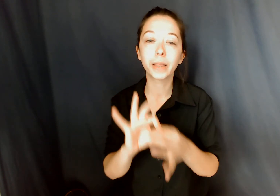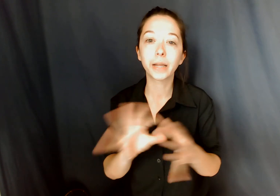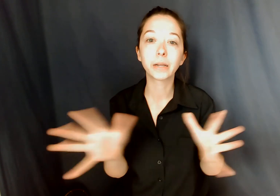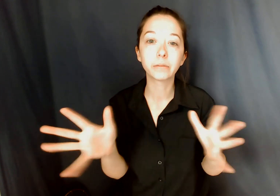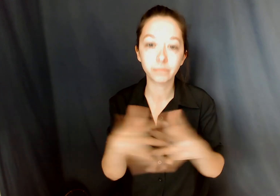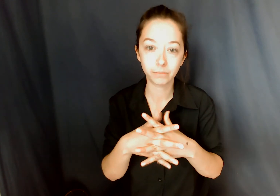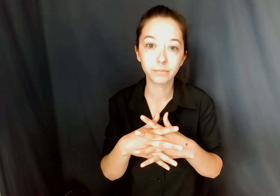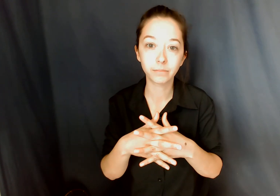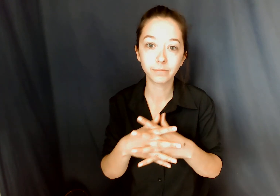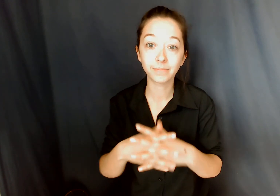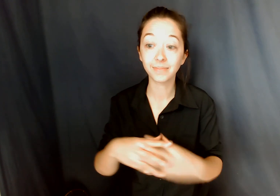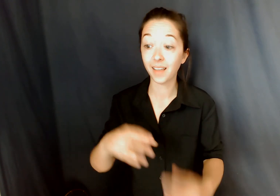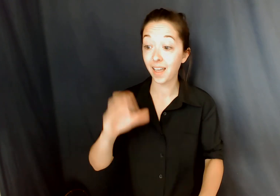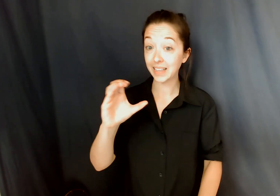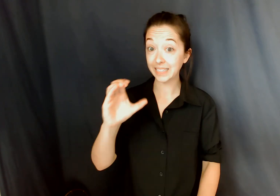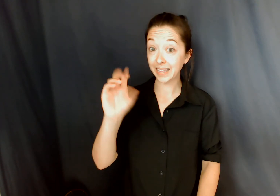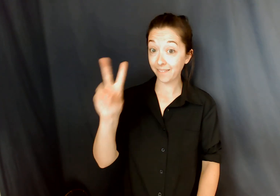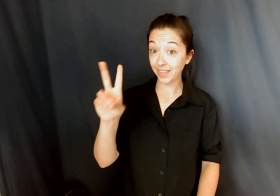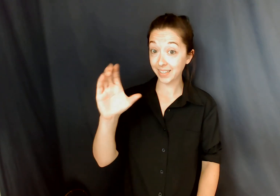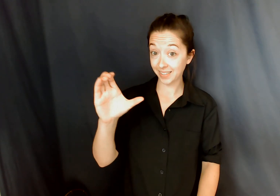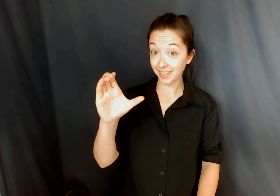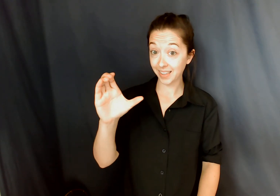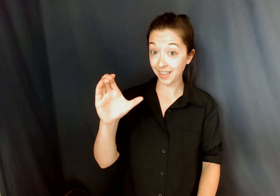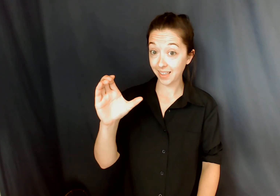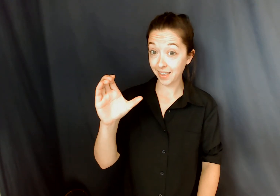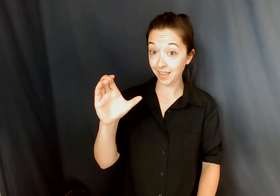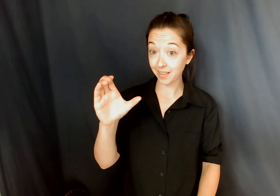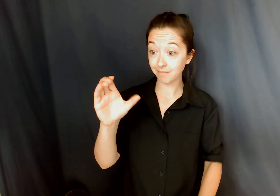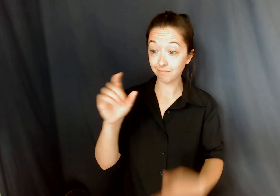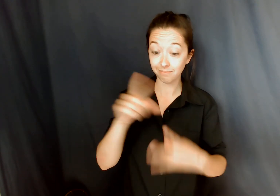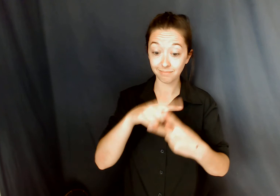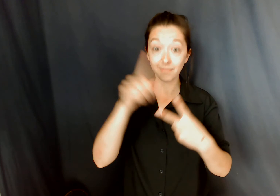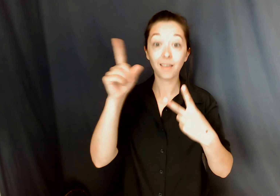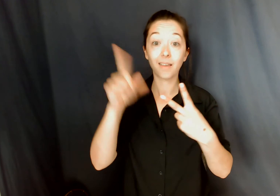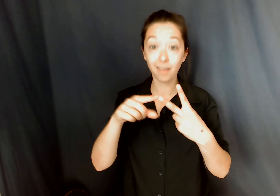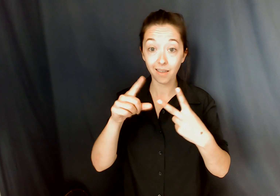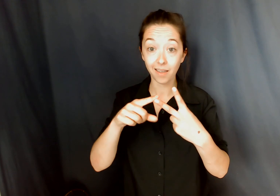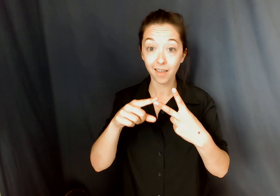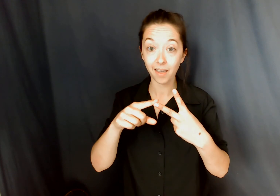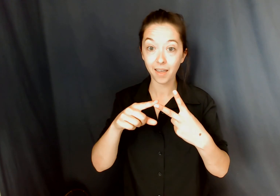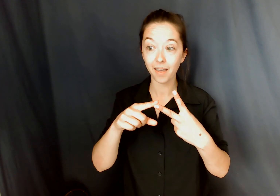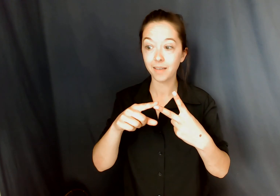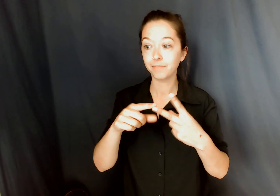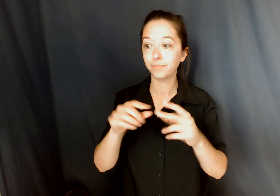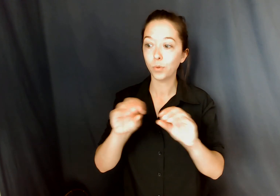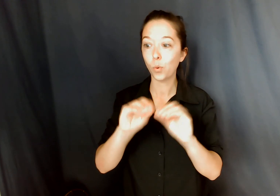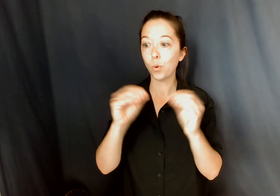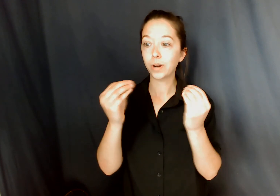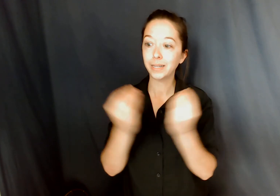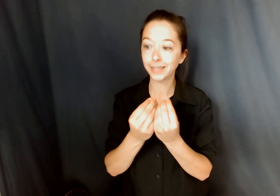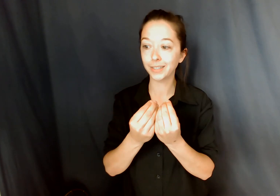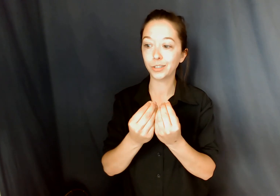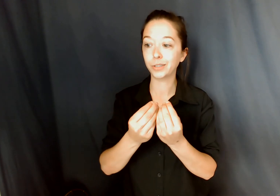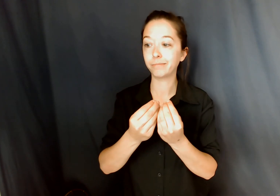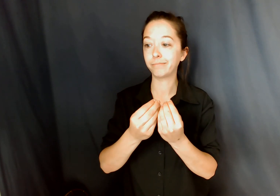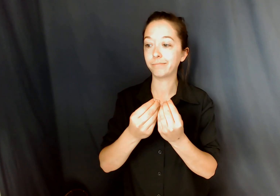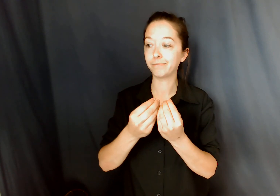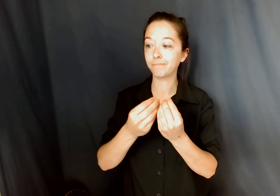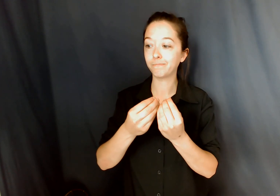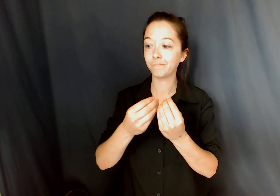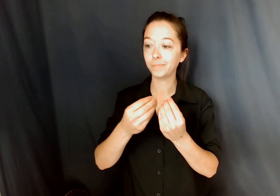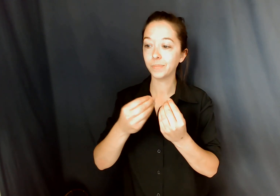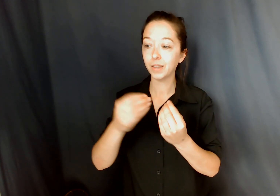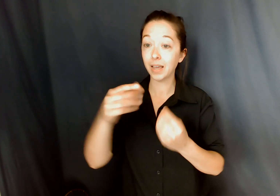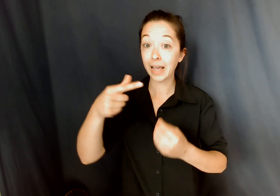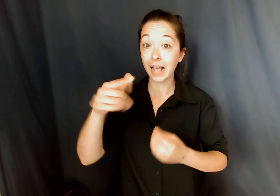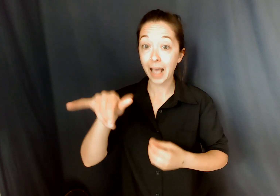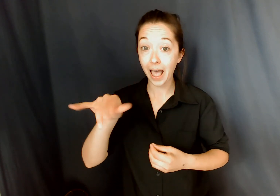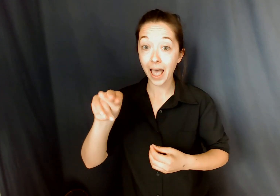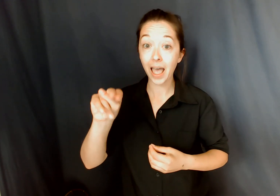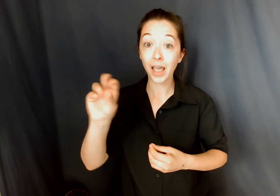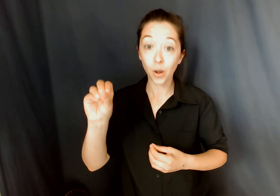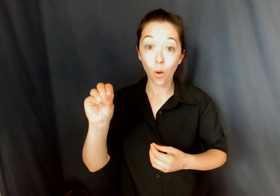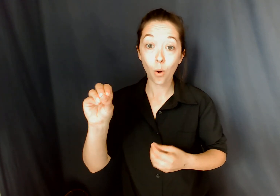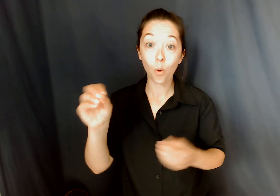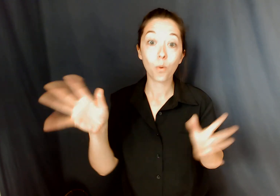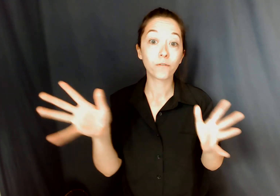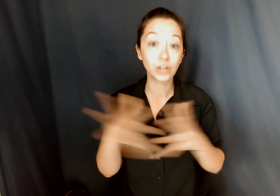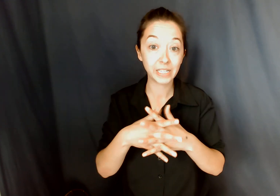College of Obstetrics and Gynecology have stated really unequivocally that there is no concern that the COVID-19